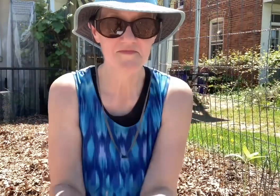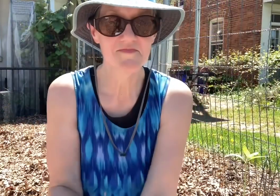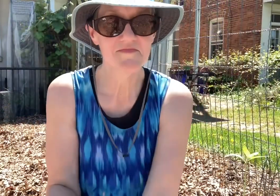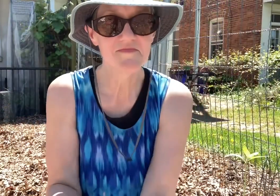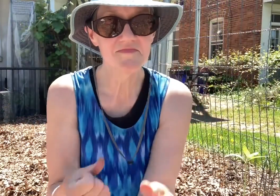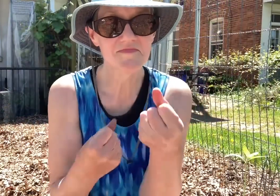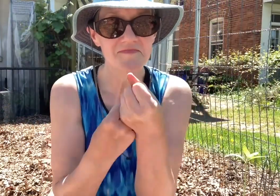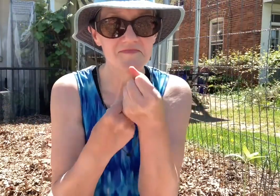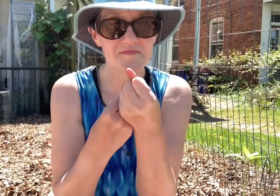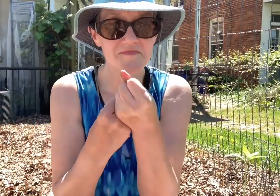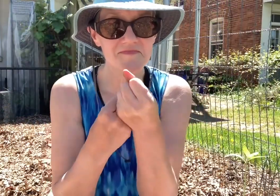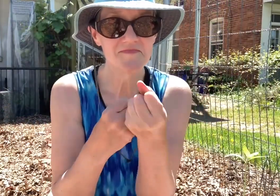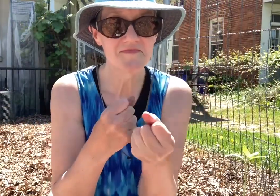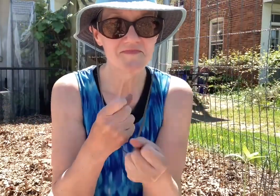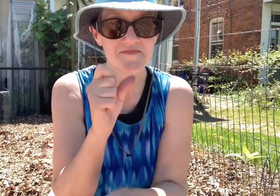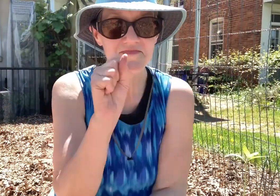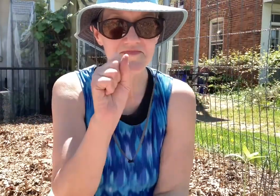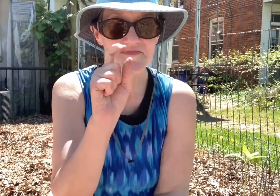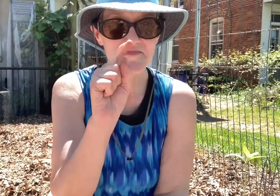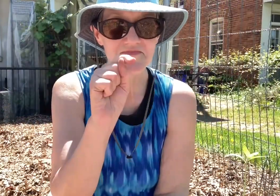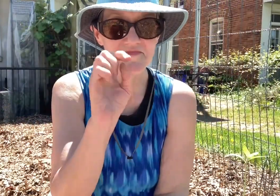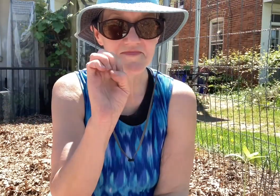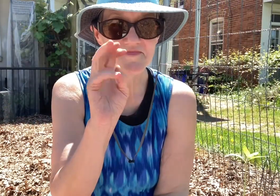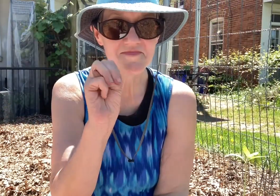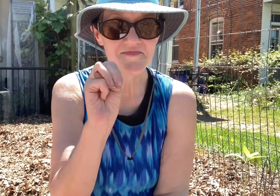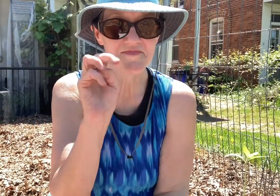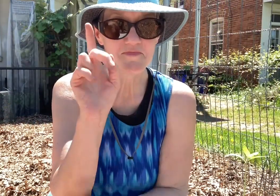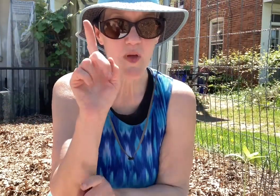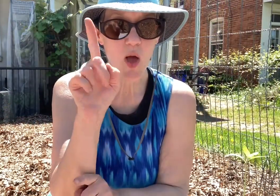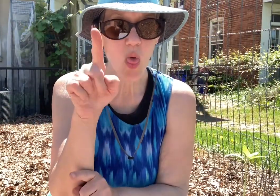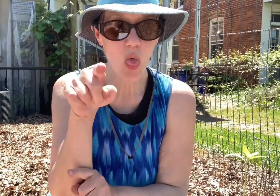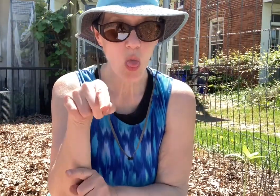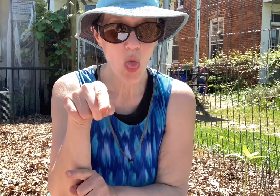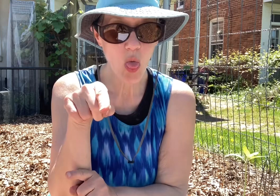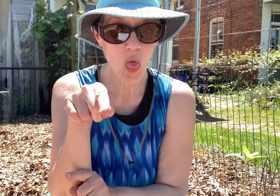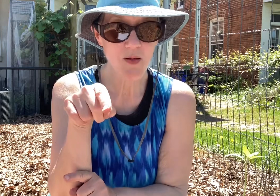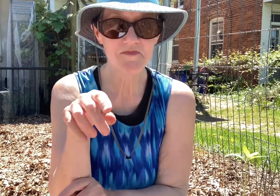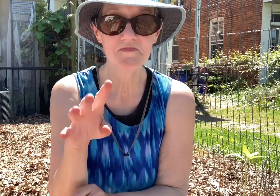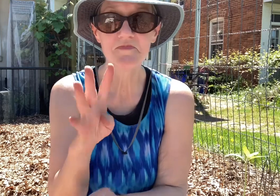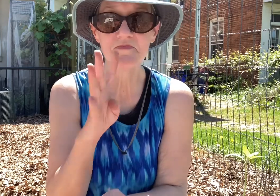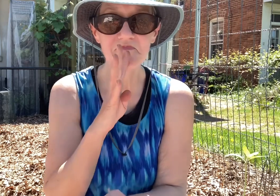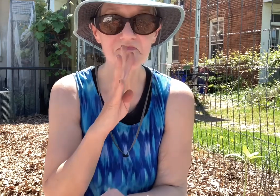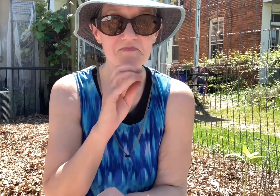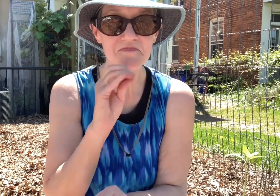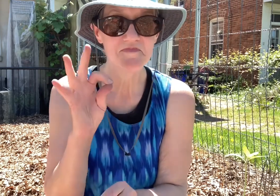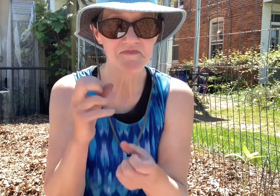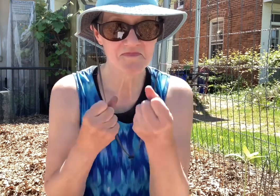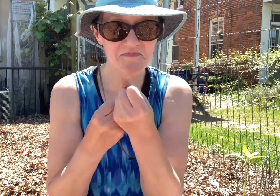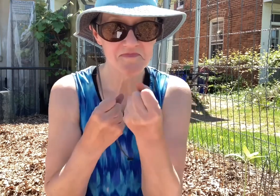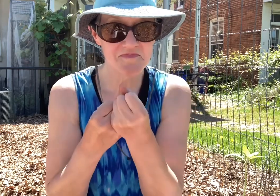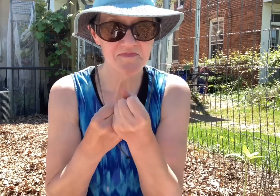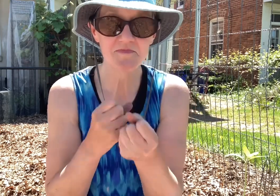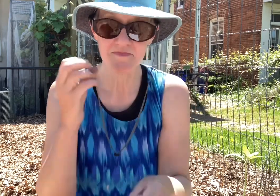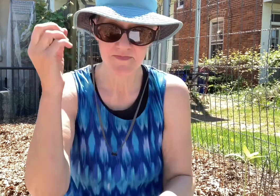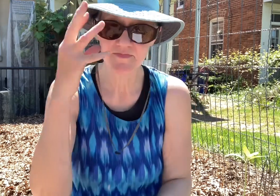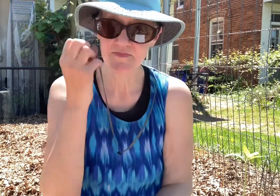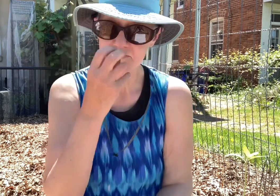Now, if you're wondering what these are, this was for support. Stems started to flop over.